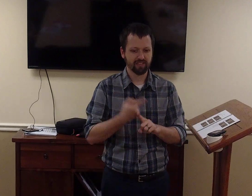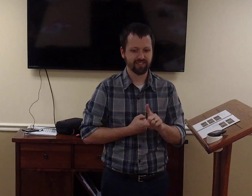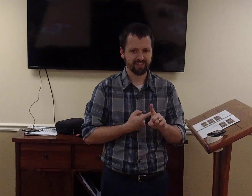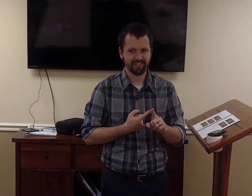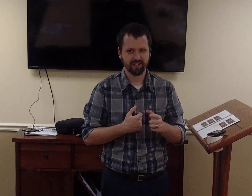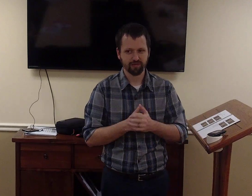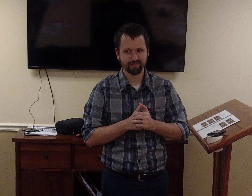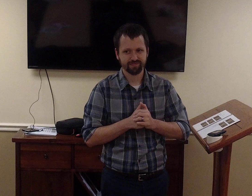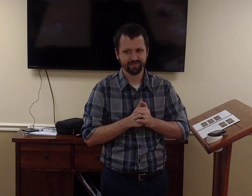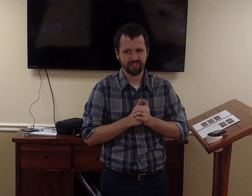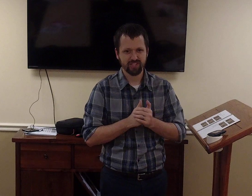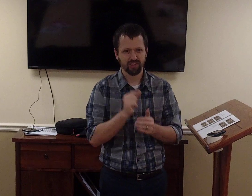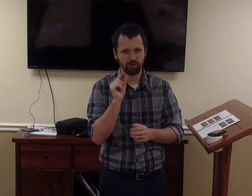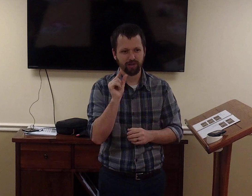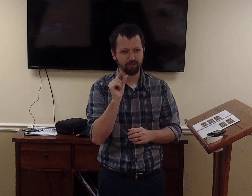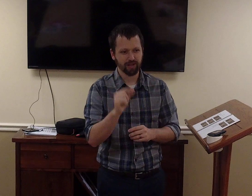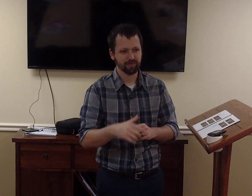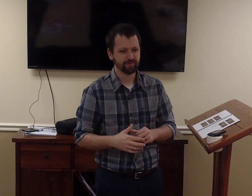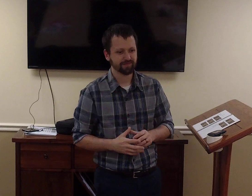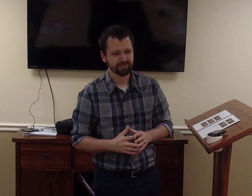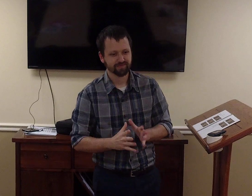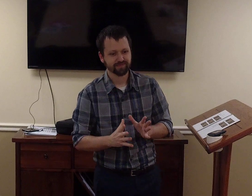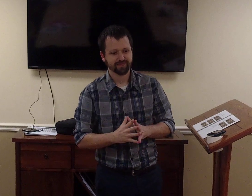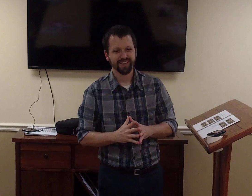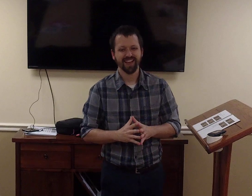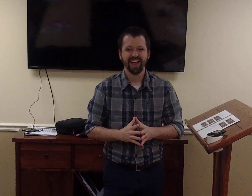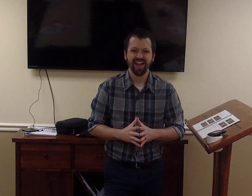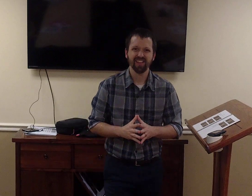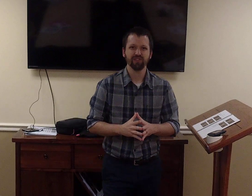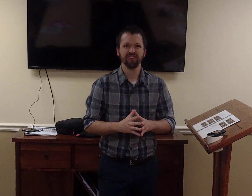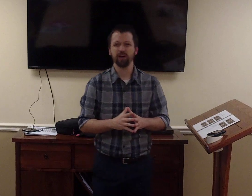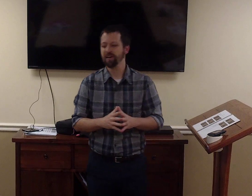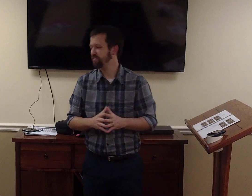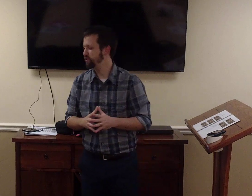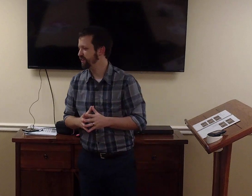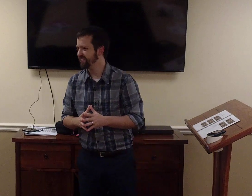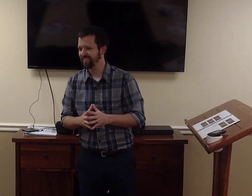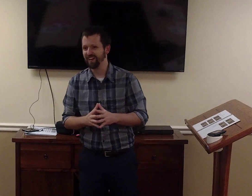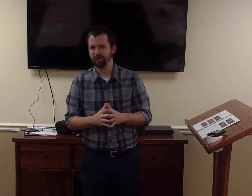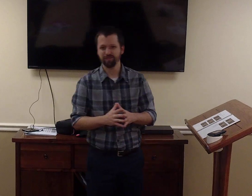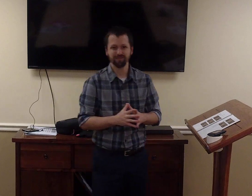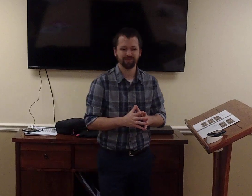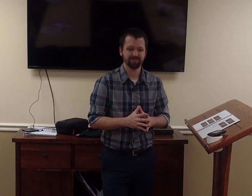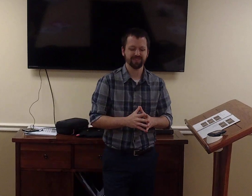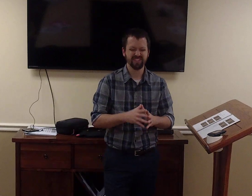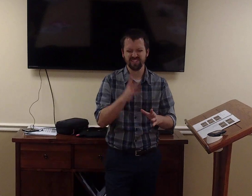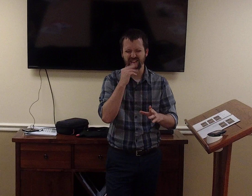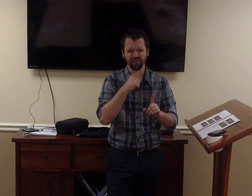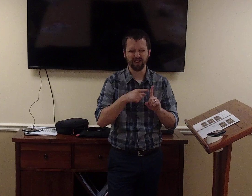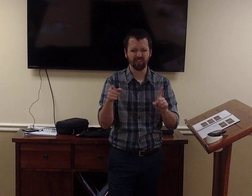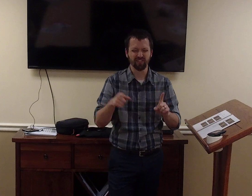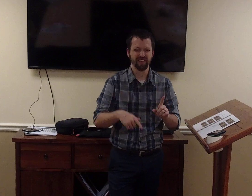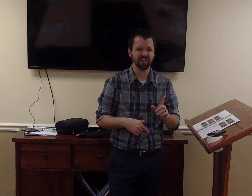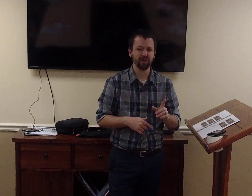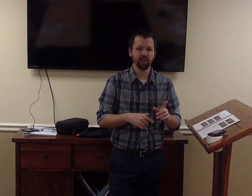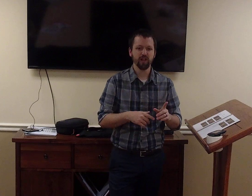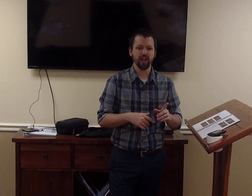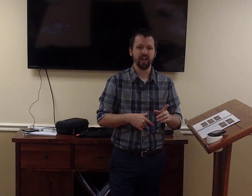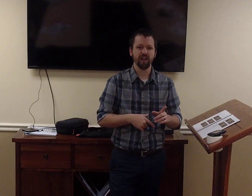months, so just a little bit. But I love to tell my students. This is just kind of a funny little side note.